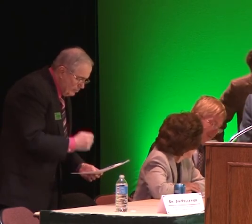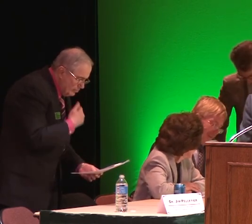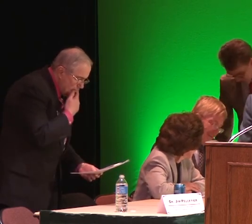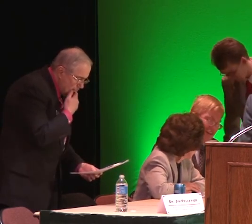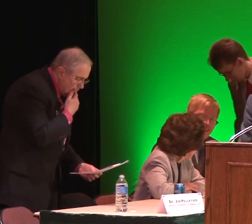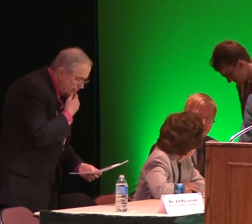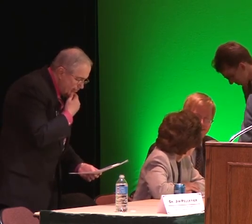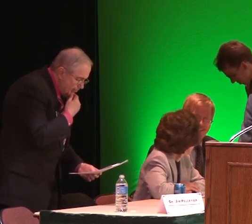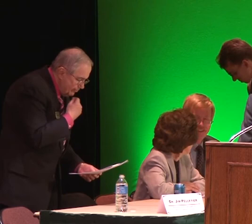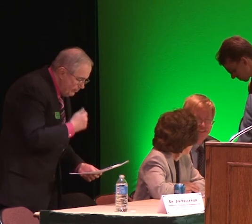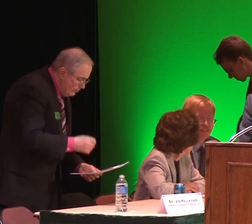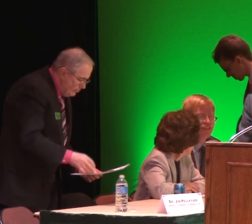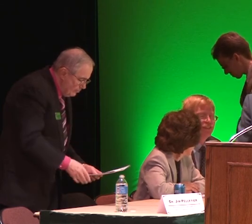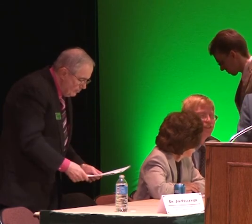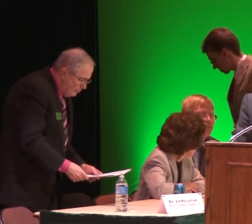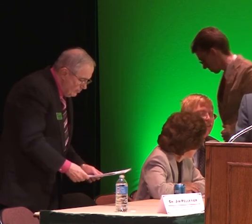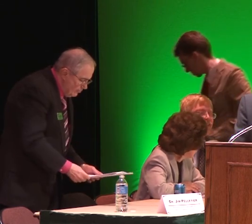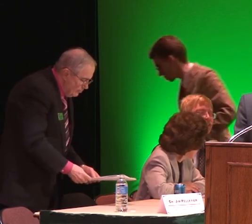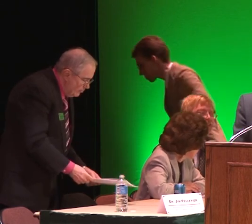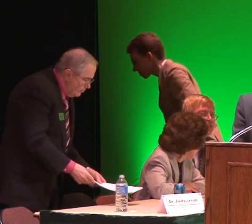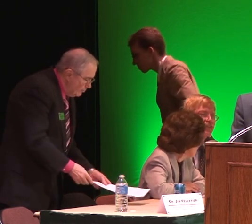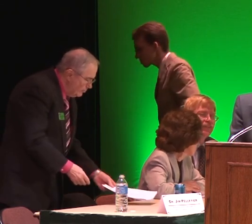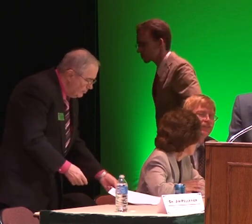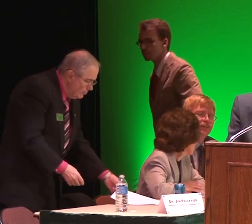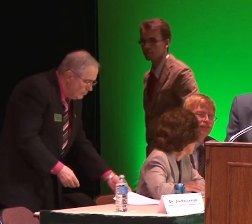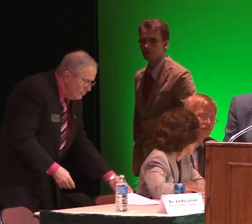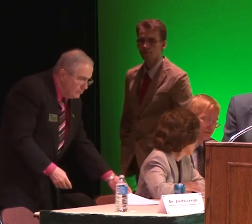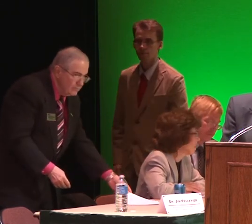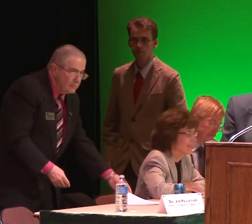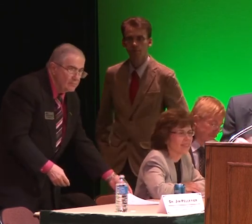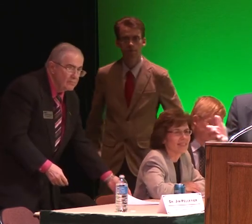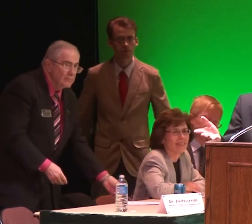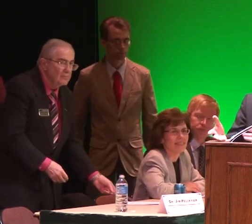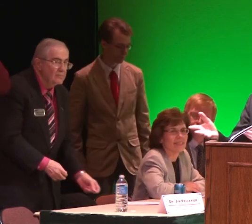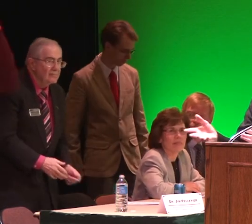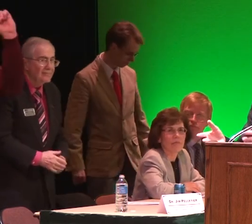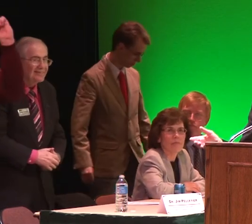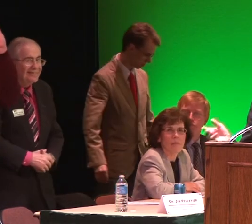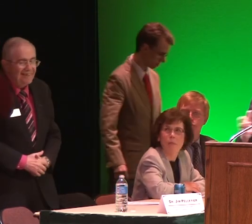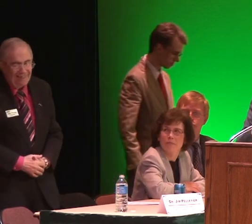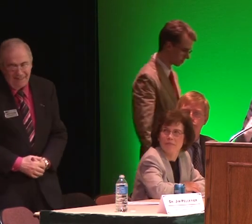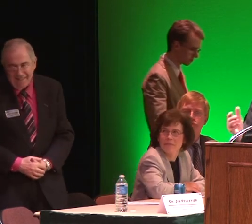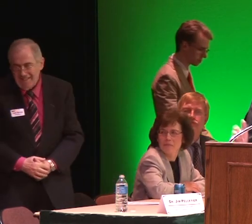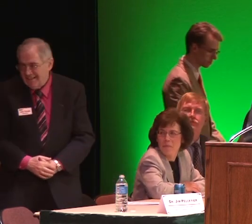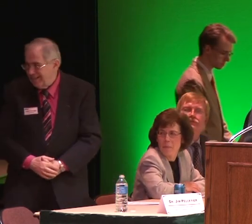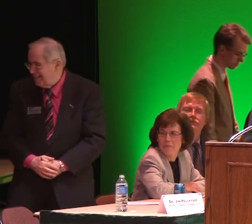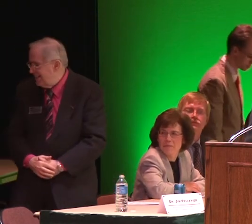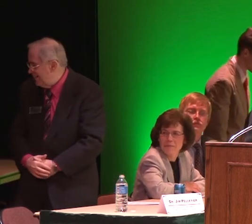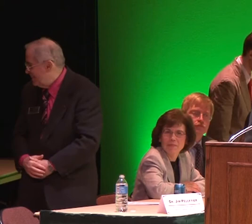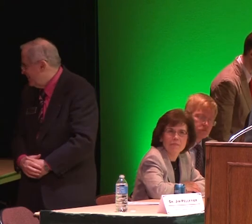Thank you, Kristen. By the way, thank you to Dr. Sprager for all of his work here. He's been,